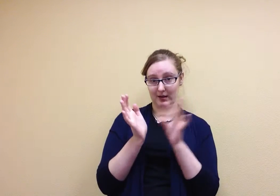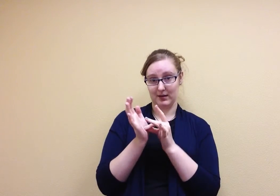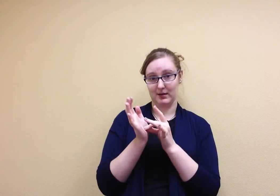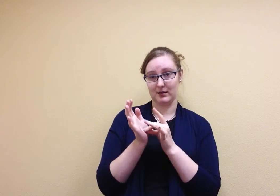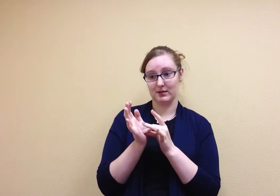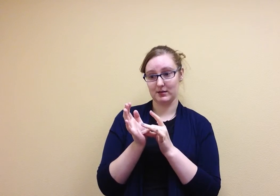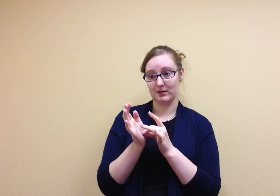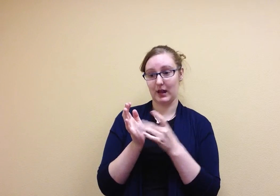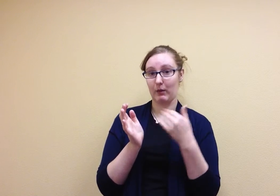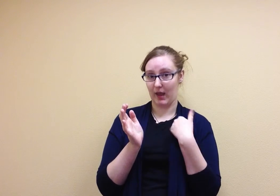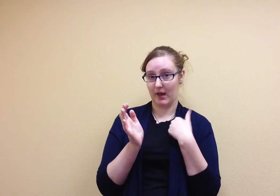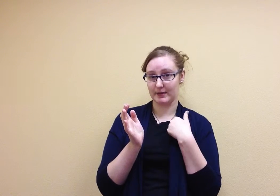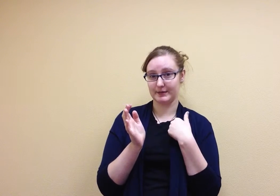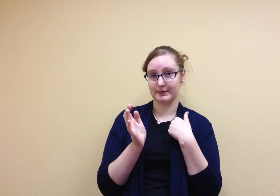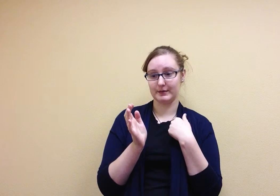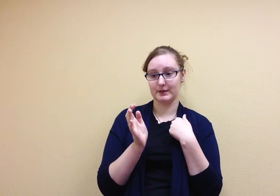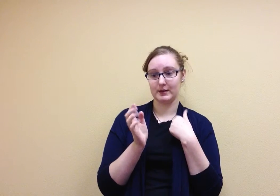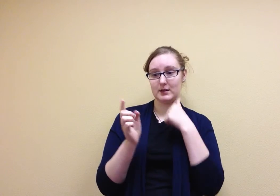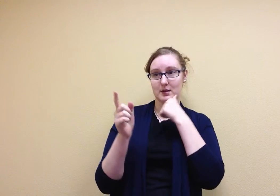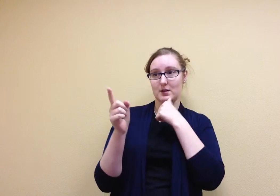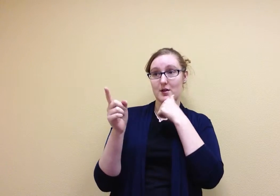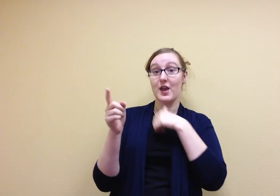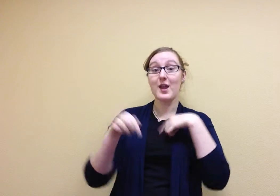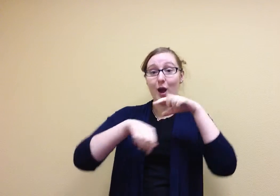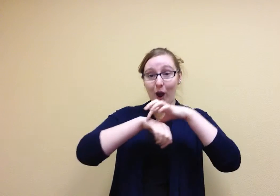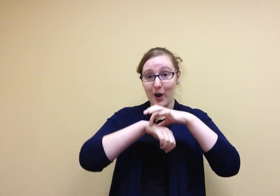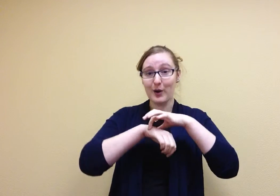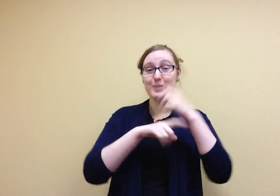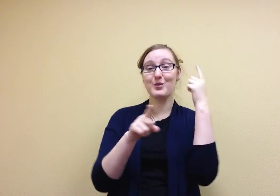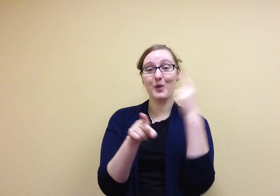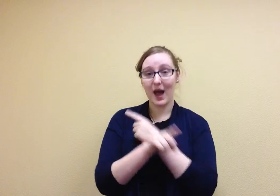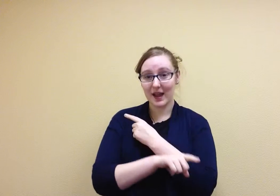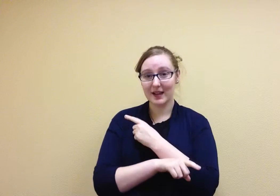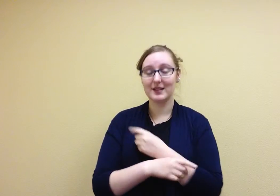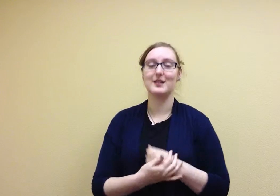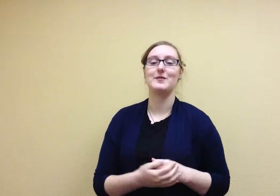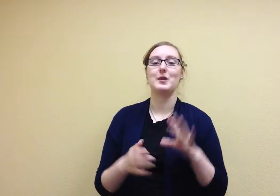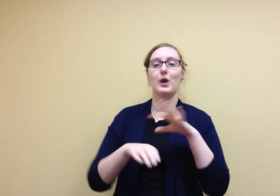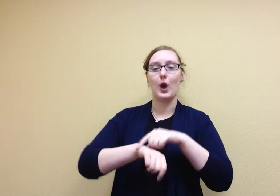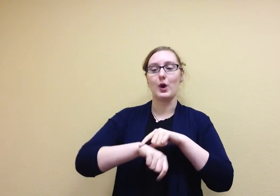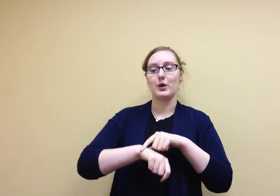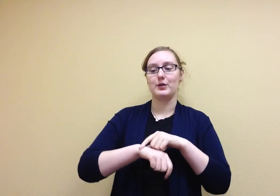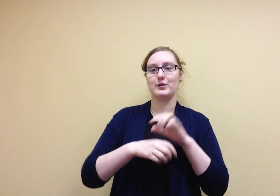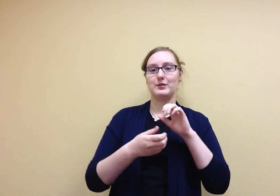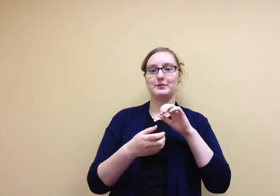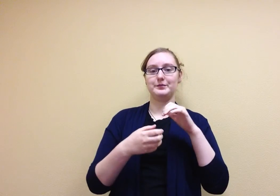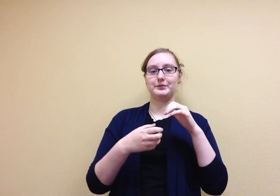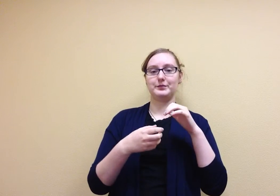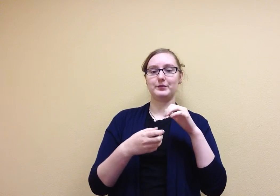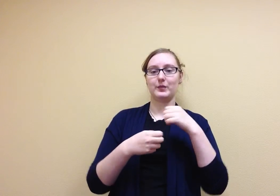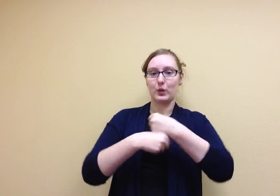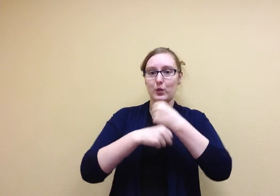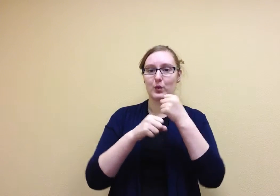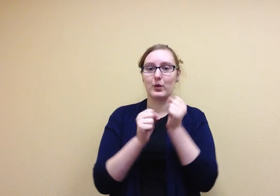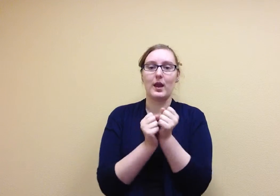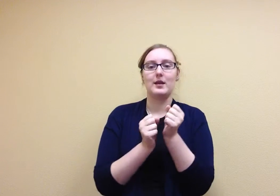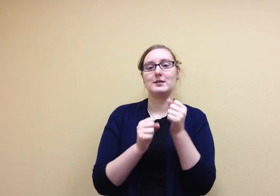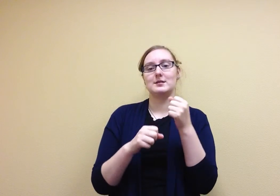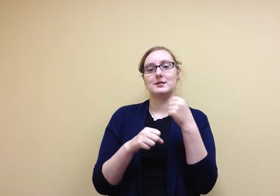that we have? The Earth, right. The Earth creates this magnetic field because the